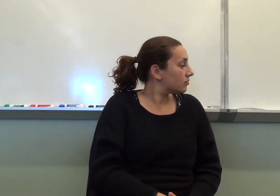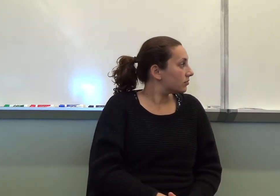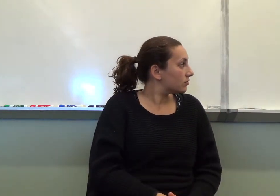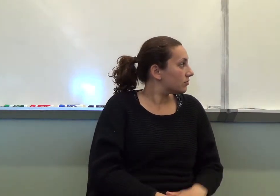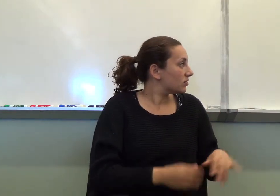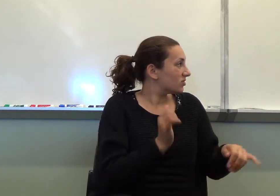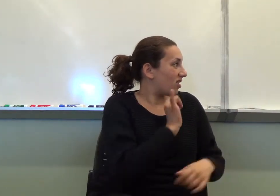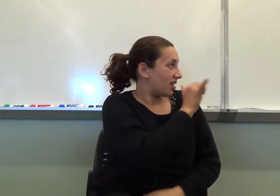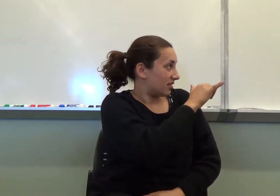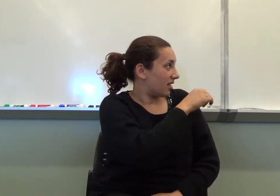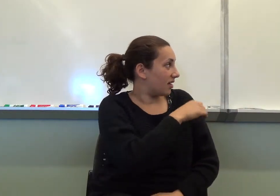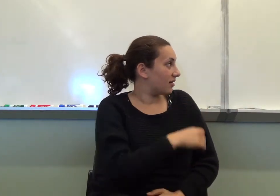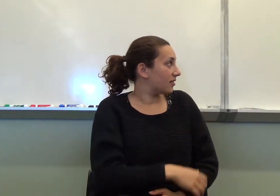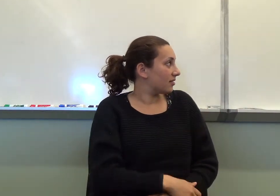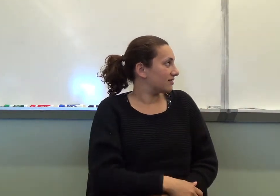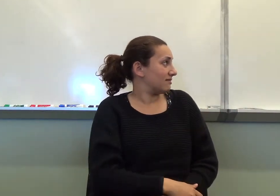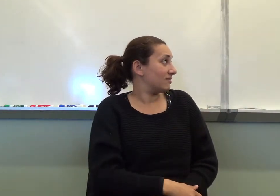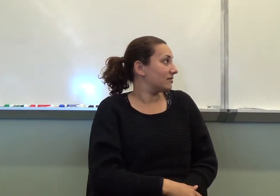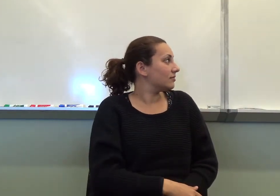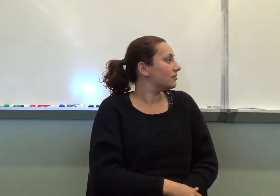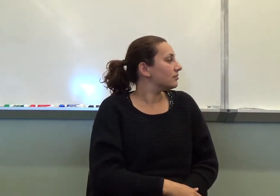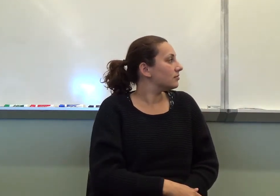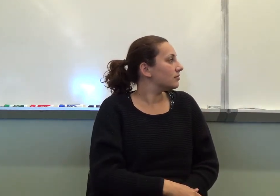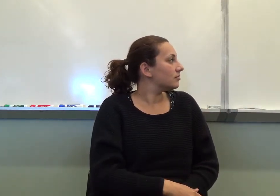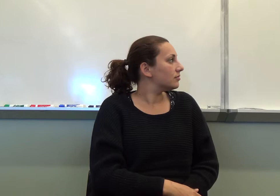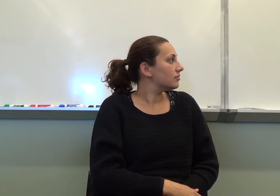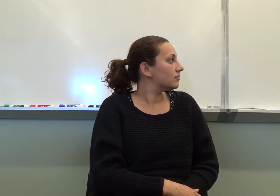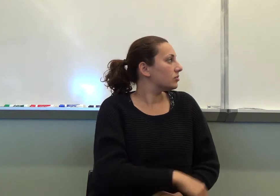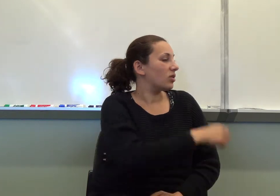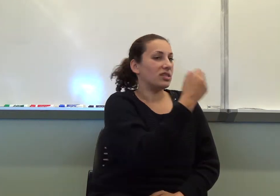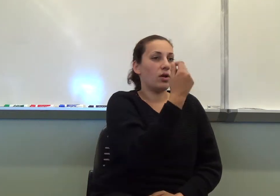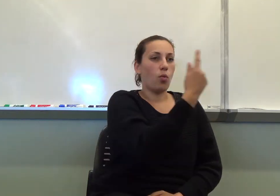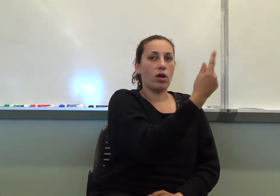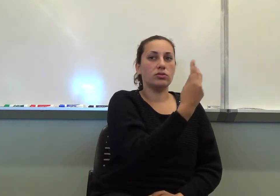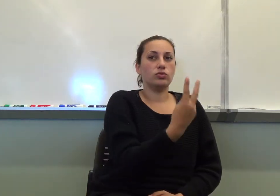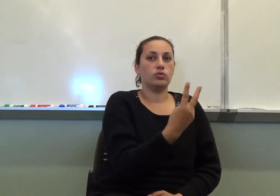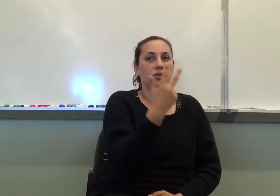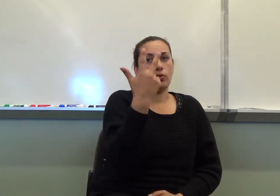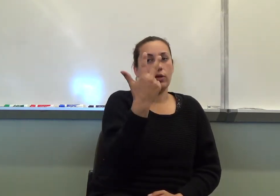and this is 1, 2, and 3. These are called scalene.